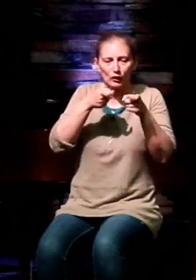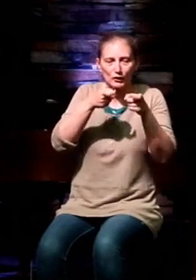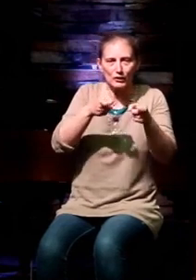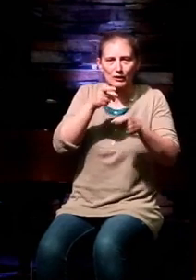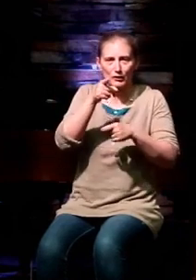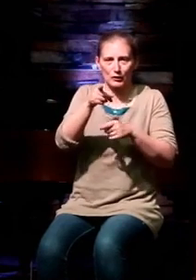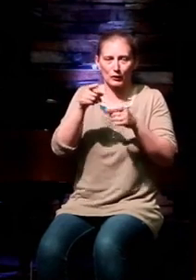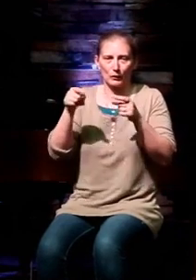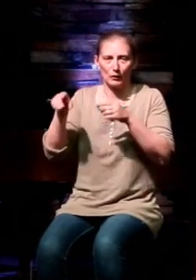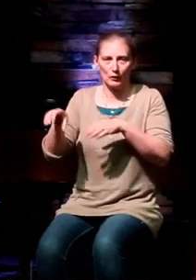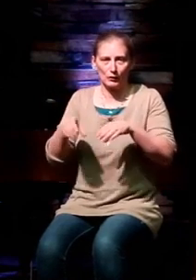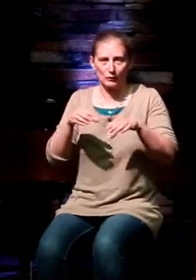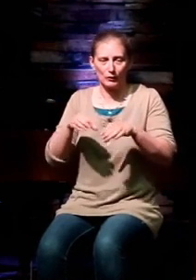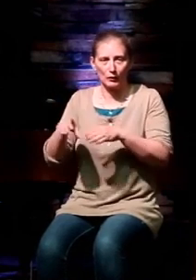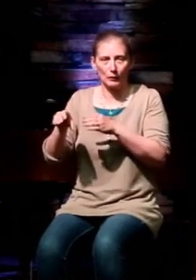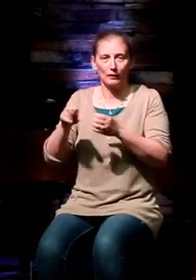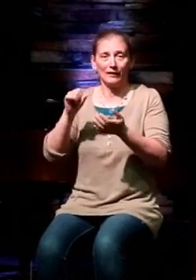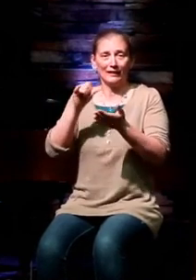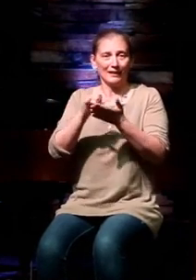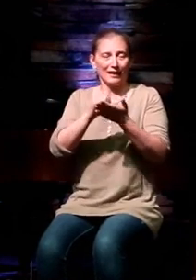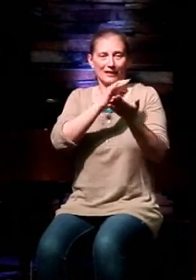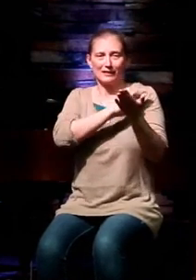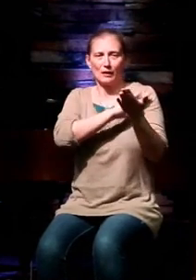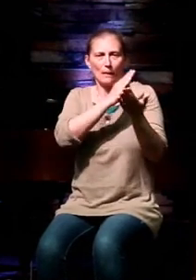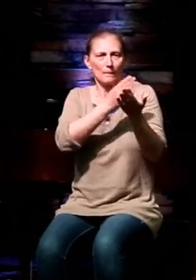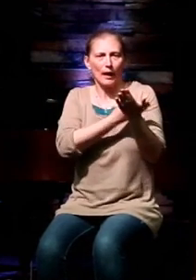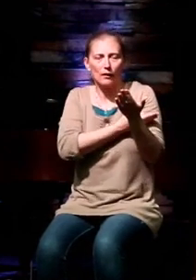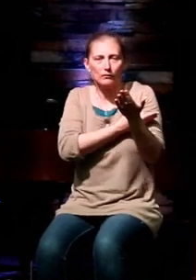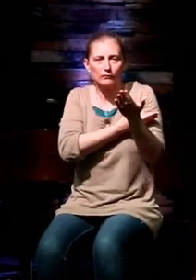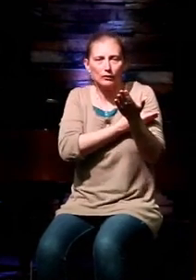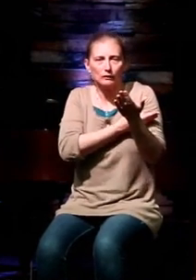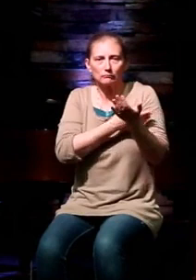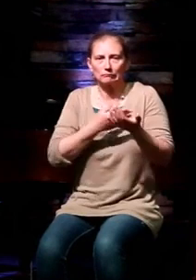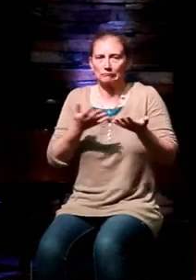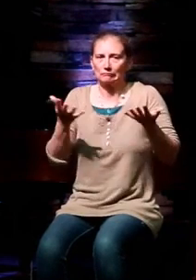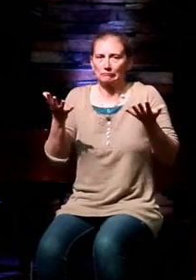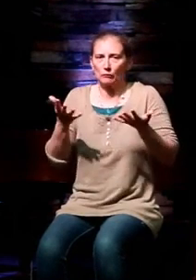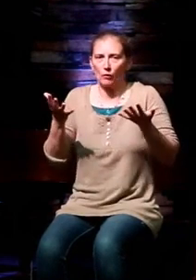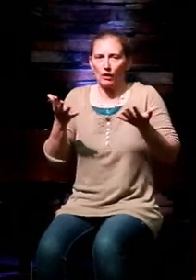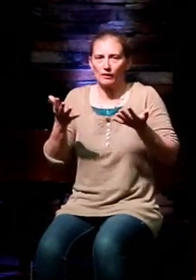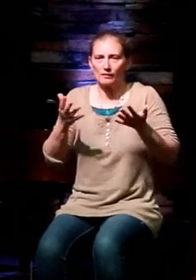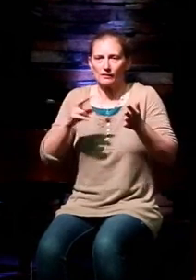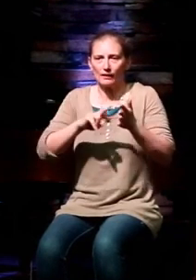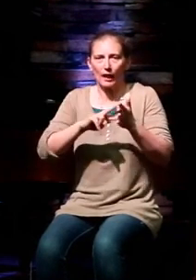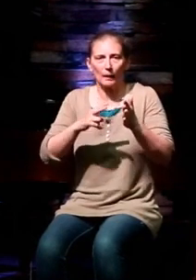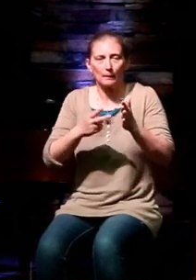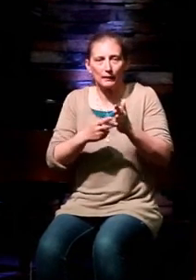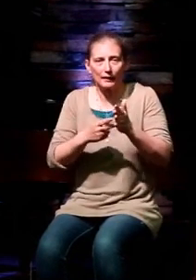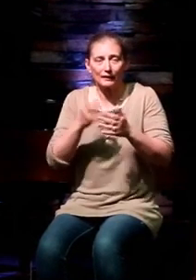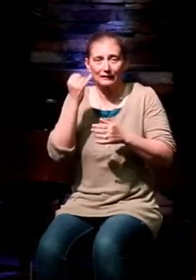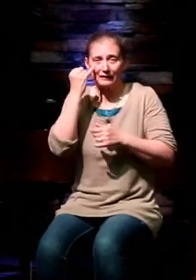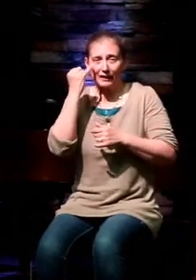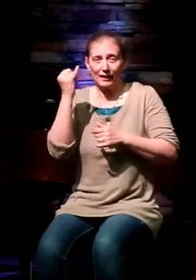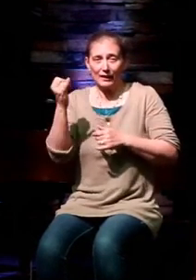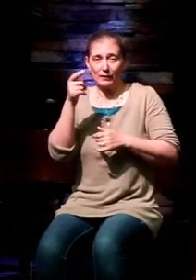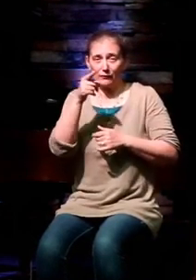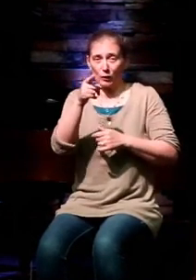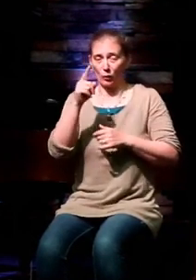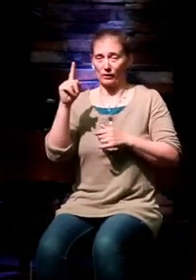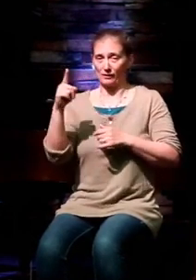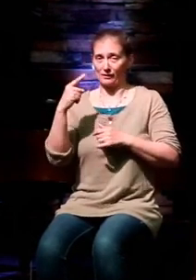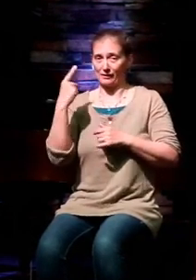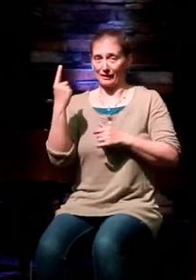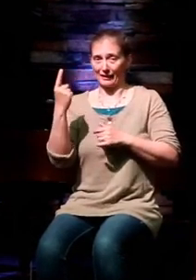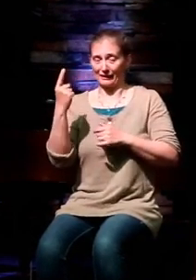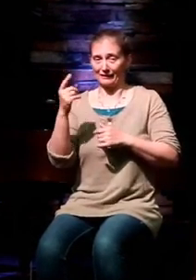That is so powerful. You might say, well, what do you mean? Well, it's simply put, like if you're single, you've got a girlfriend, and all of a sudden you get